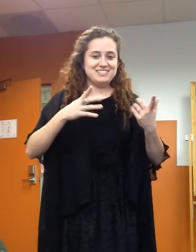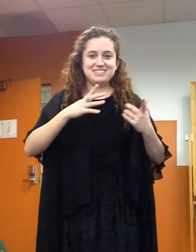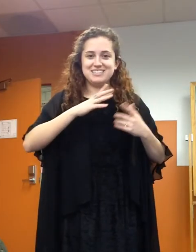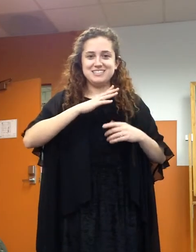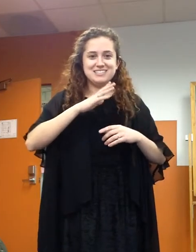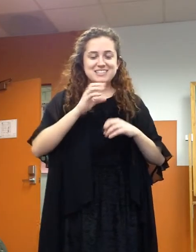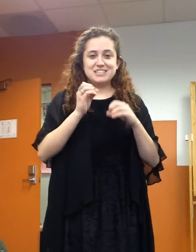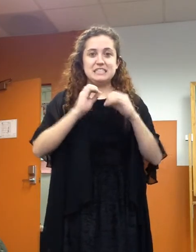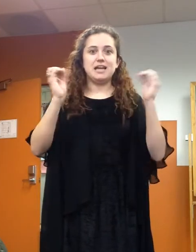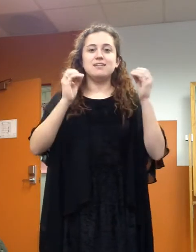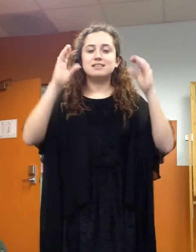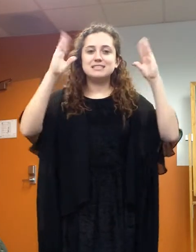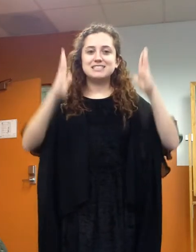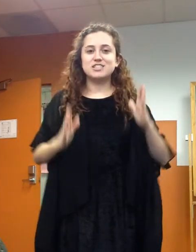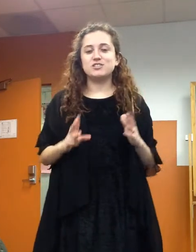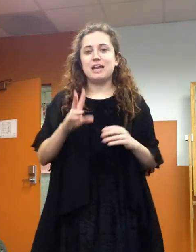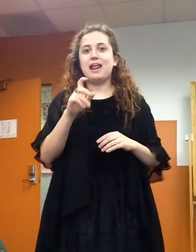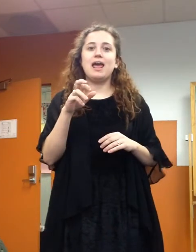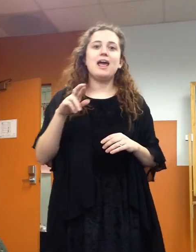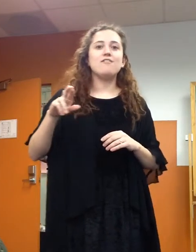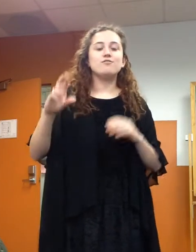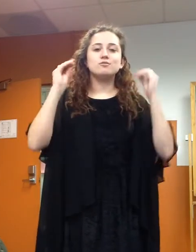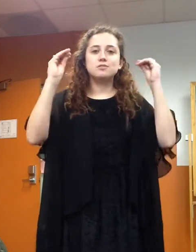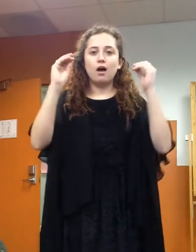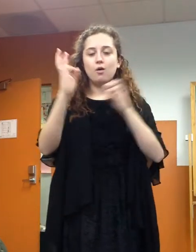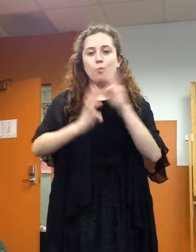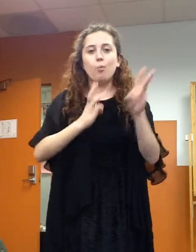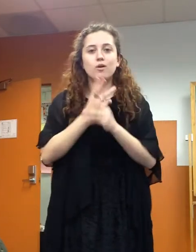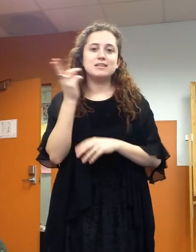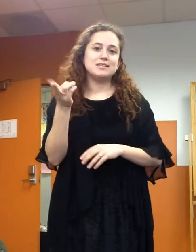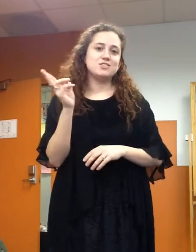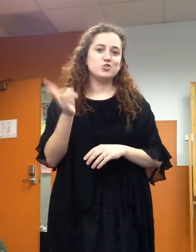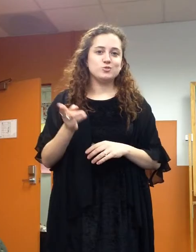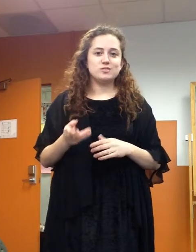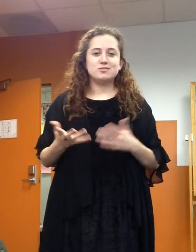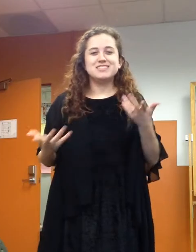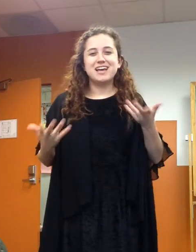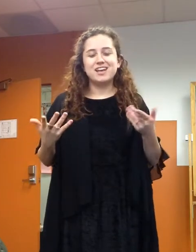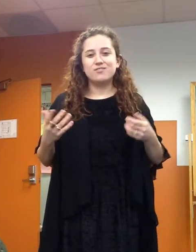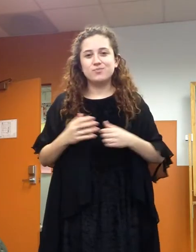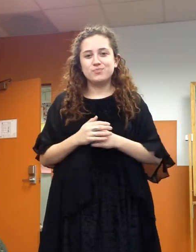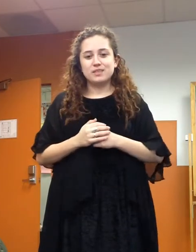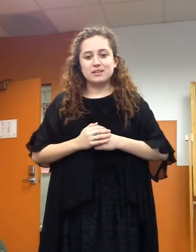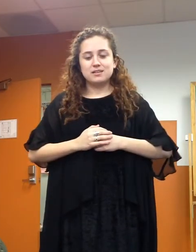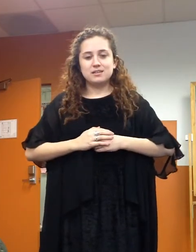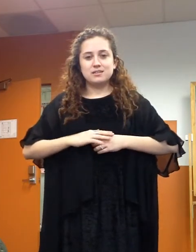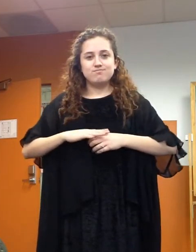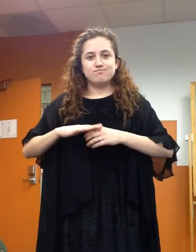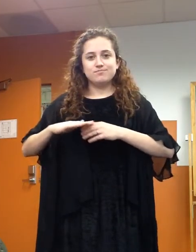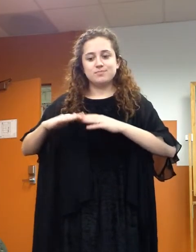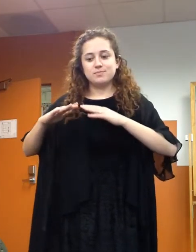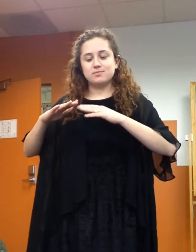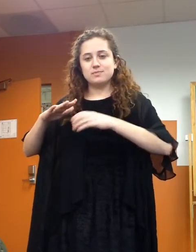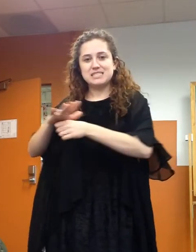history. But it was a kind of a turf war. They said, we're historians, we deal with the past. You want to do the past